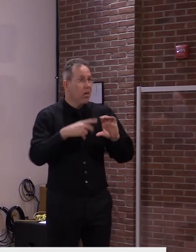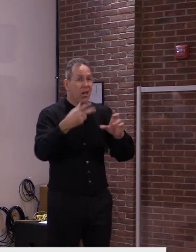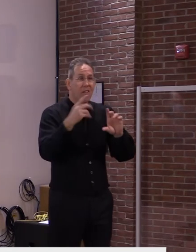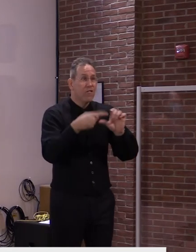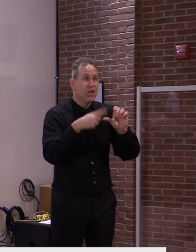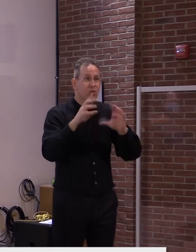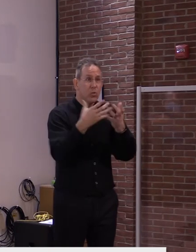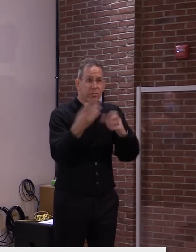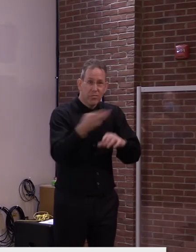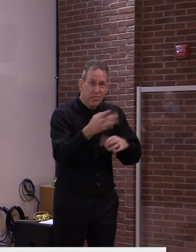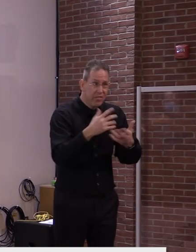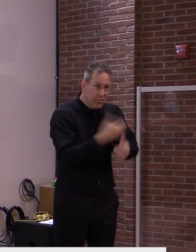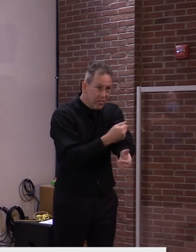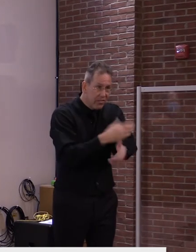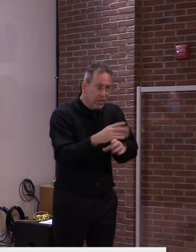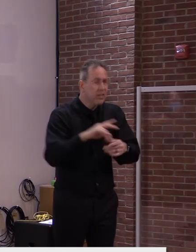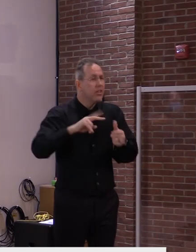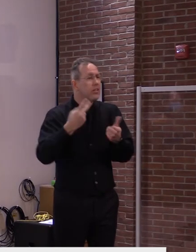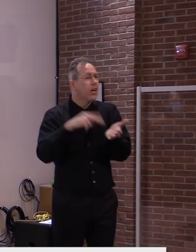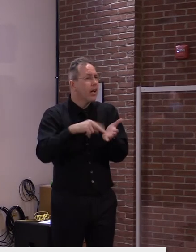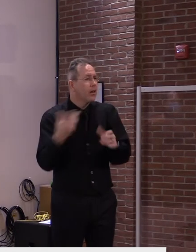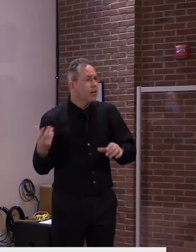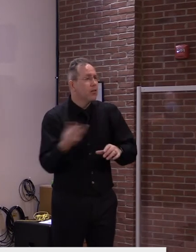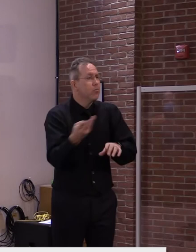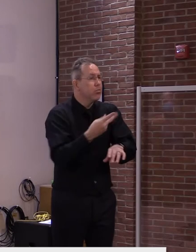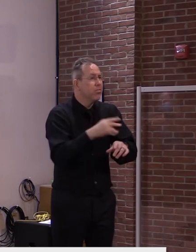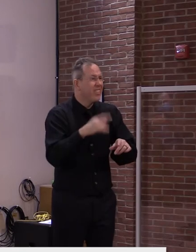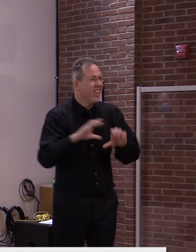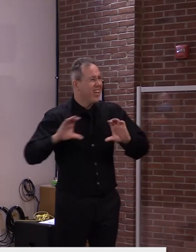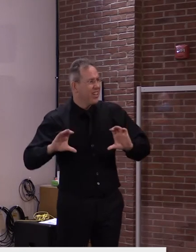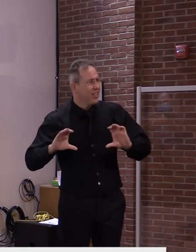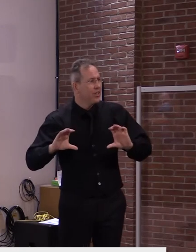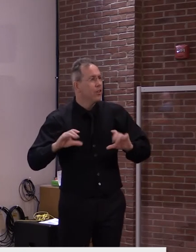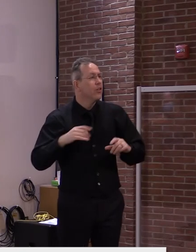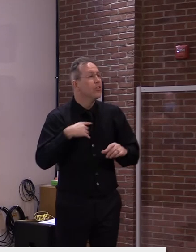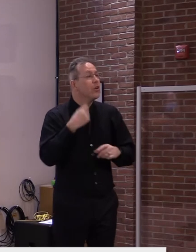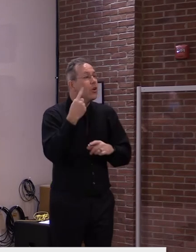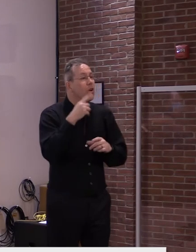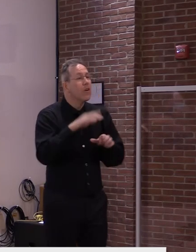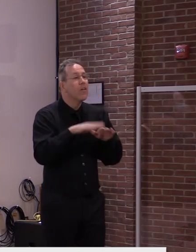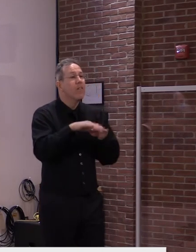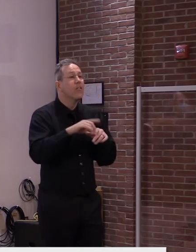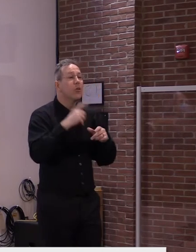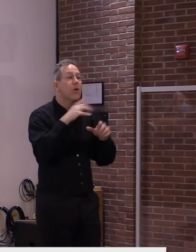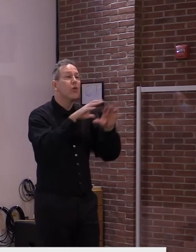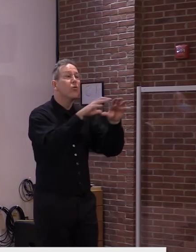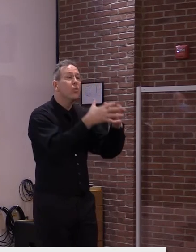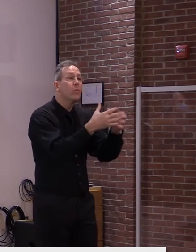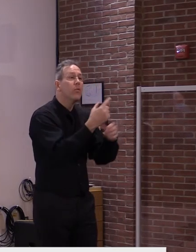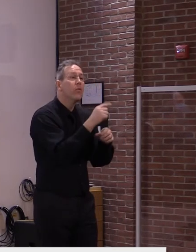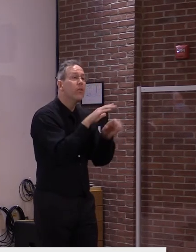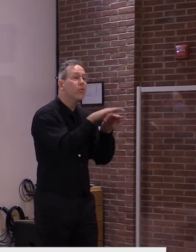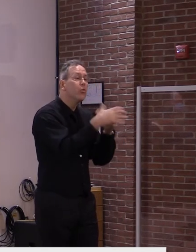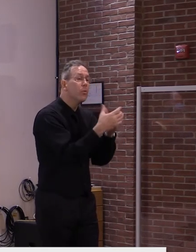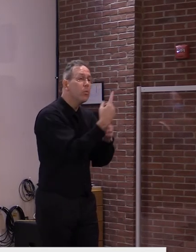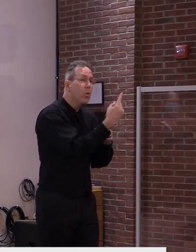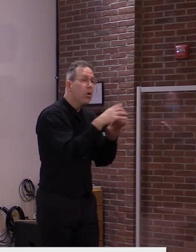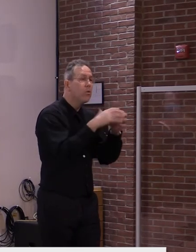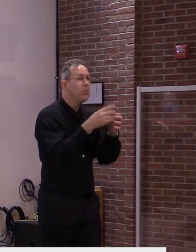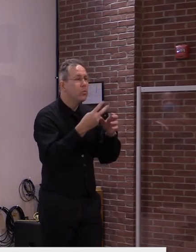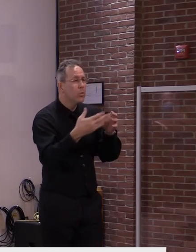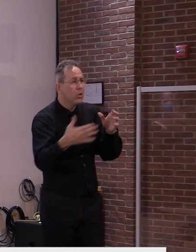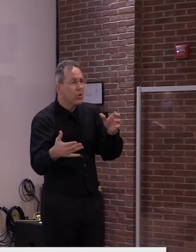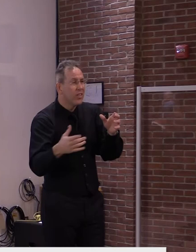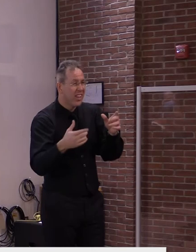to phase, we're talking about first dose. So 5 weeks out from now, we expect that we'll be